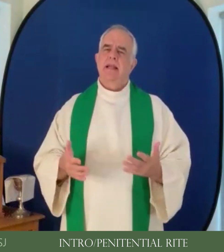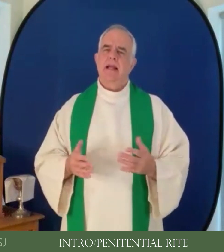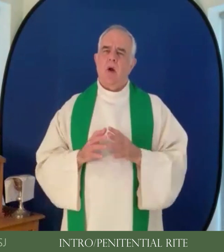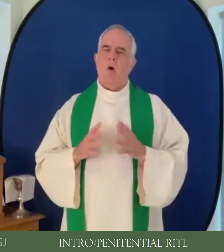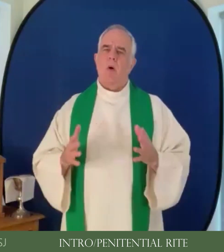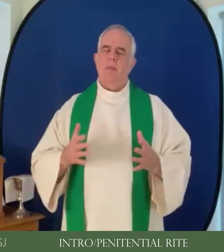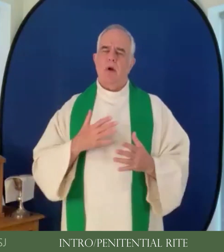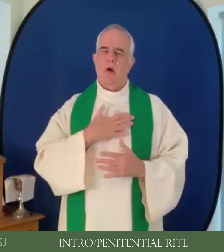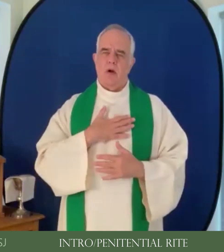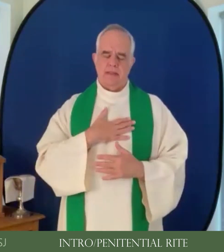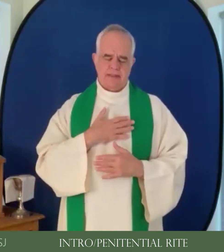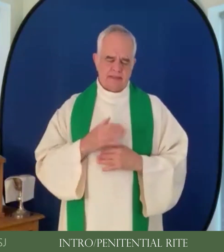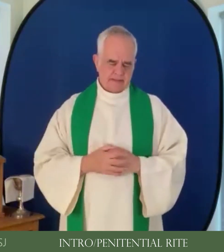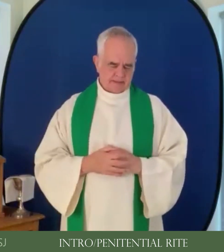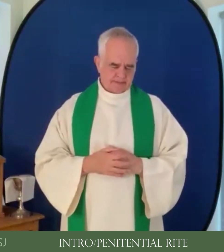Let open our hearts.